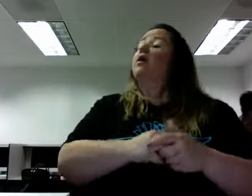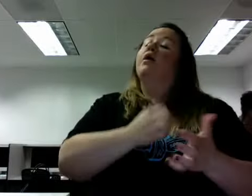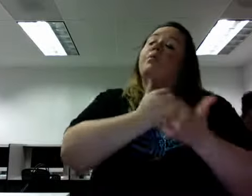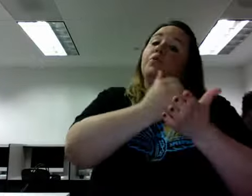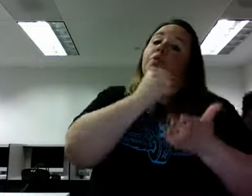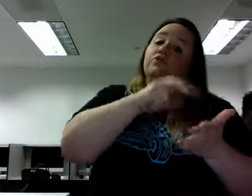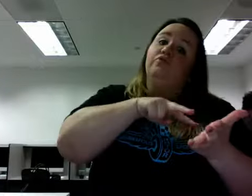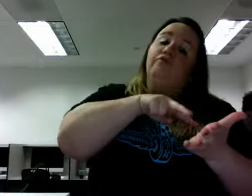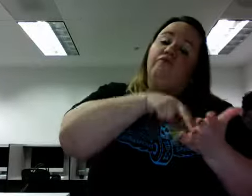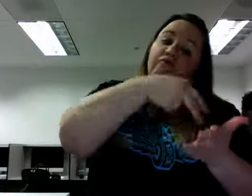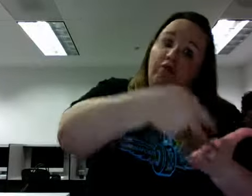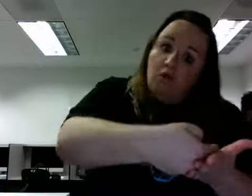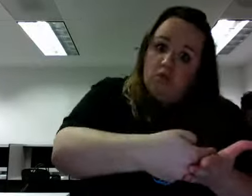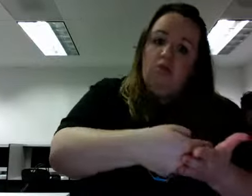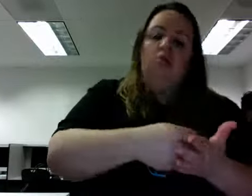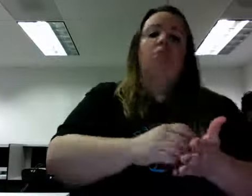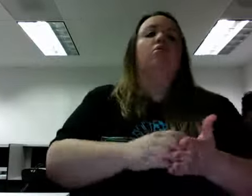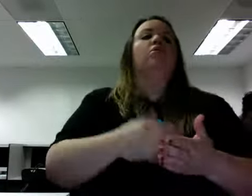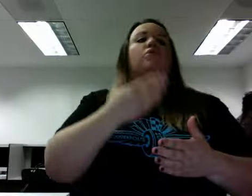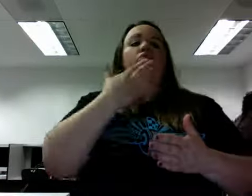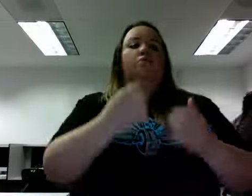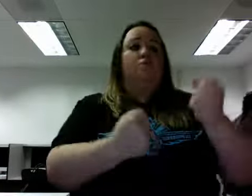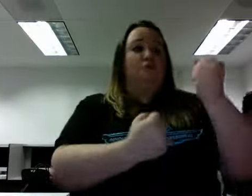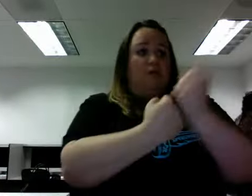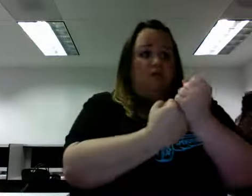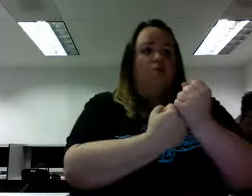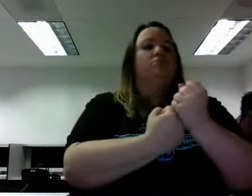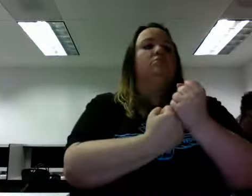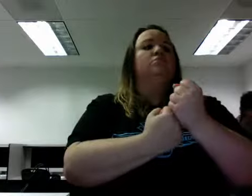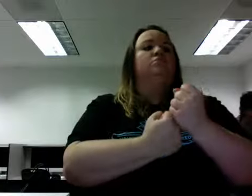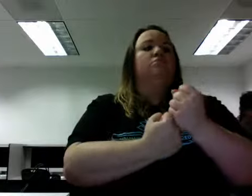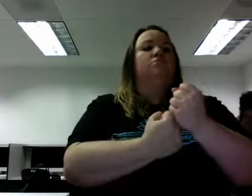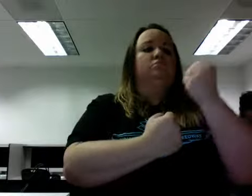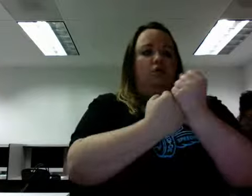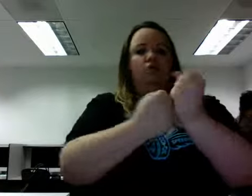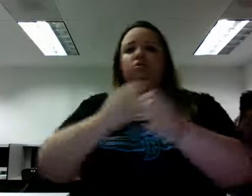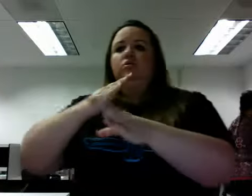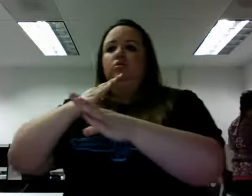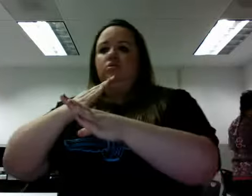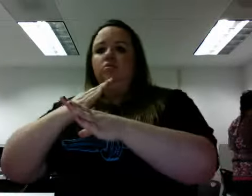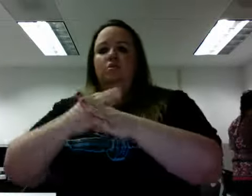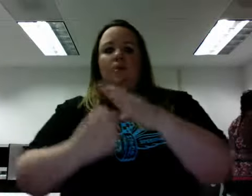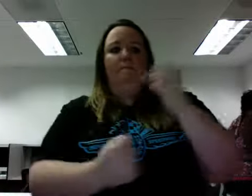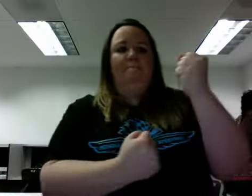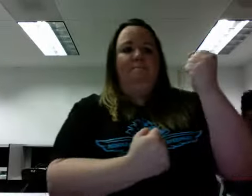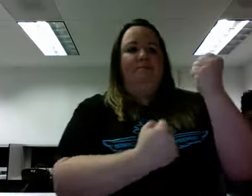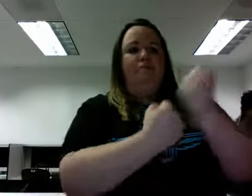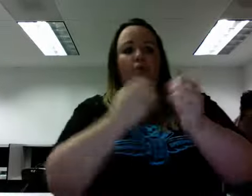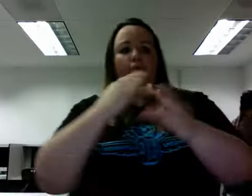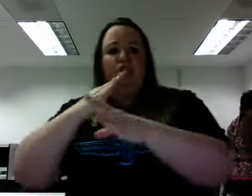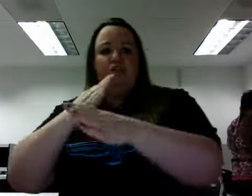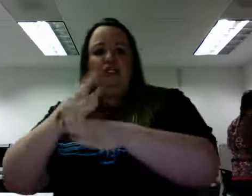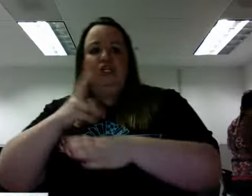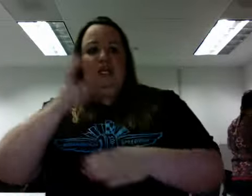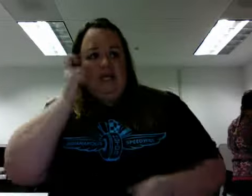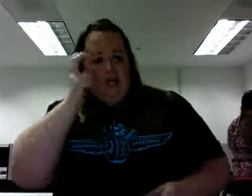Okay, good. Protection, support are the two things I keep hearing. Let's add a couple more things to it, right? The periosteum allows food,